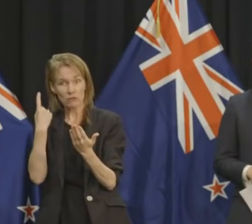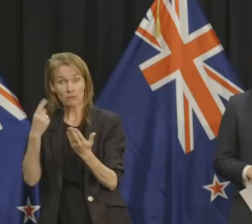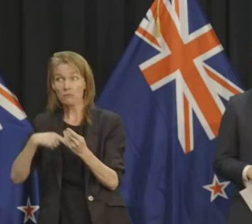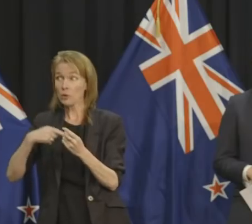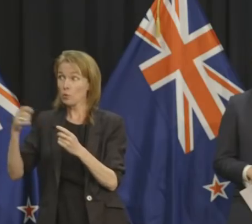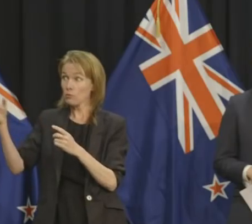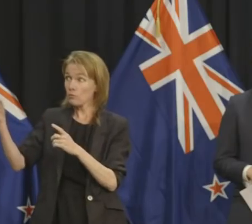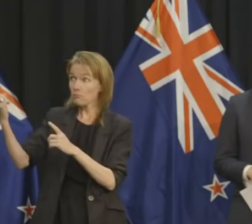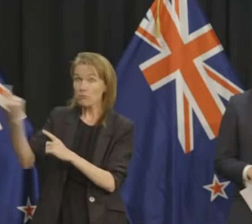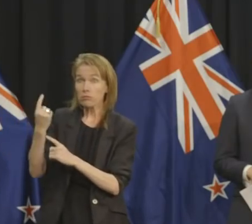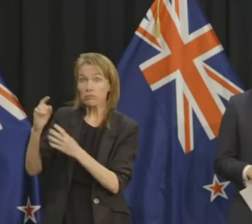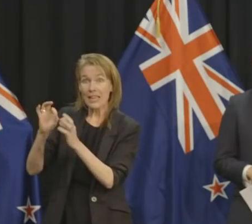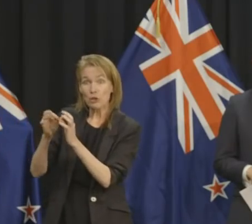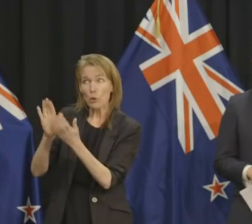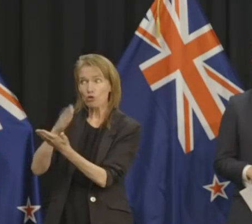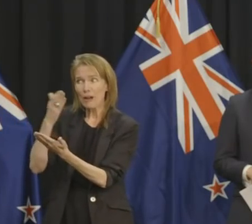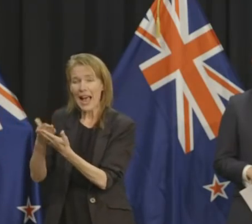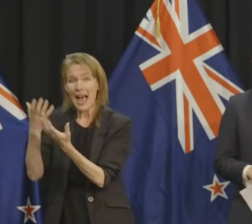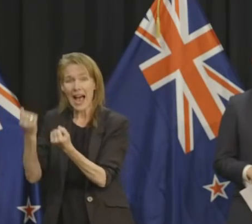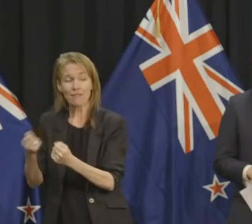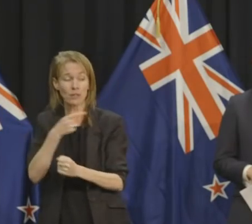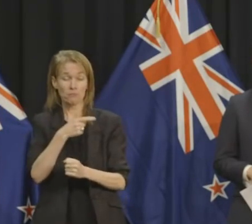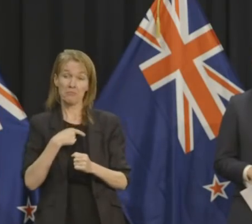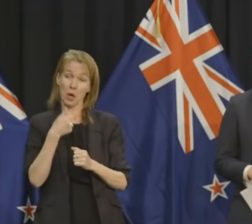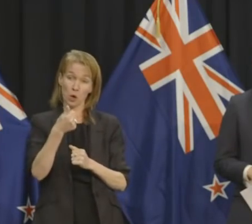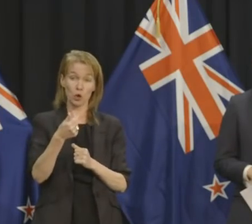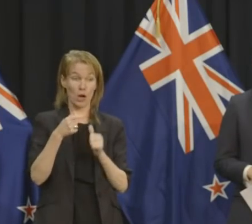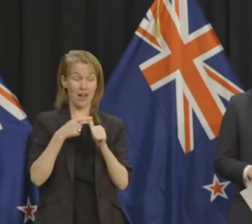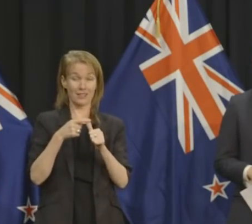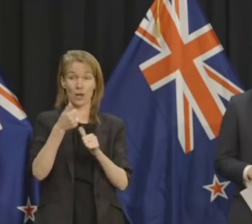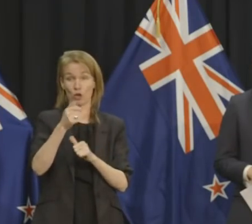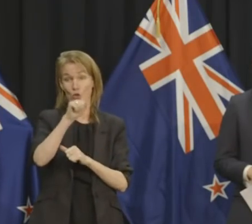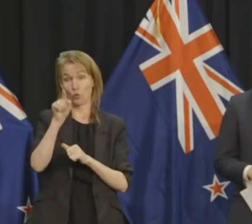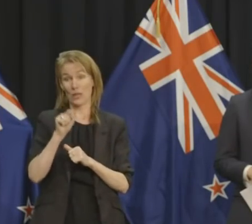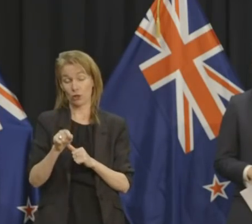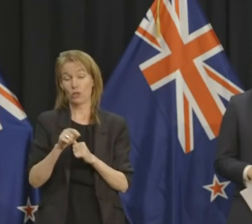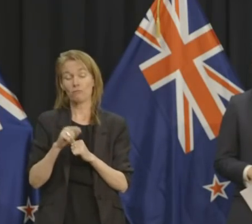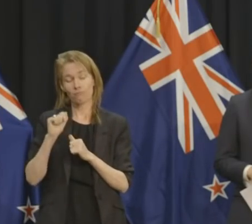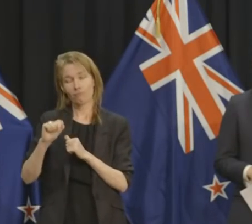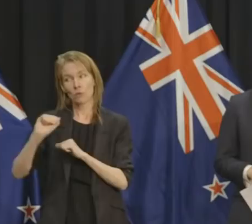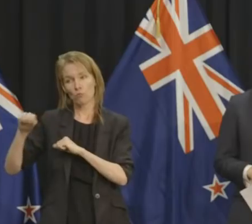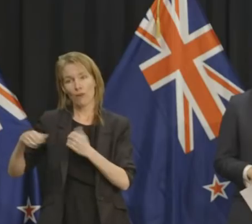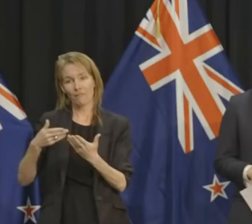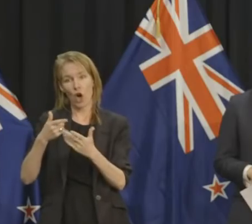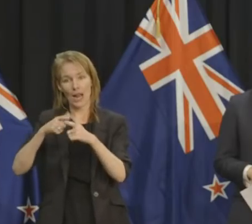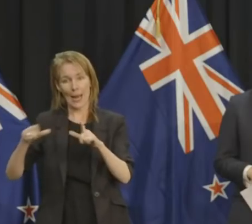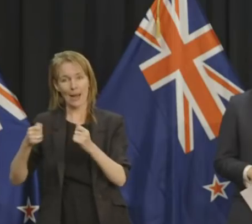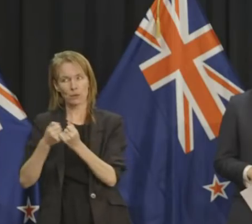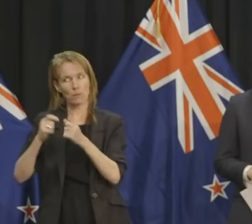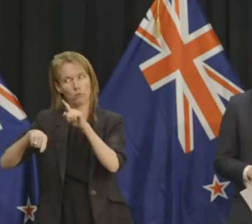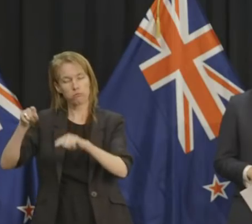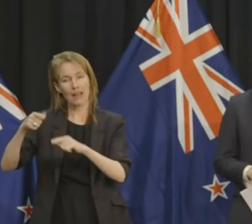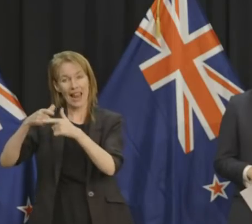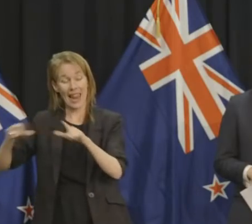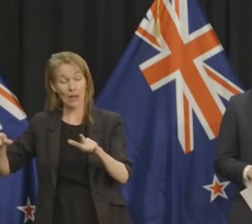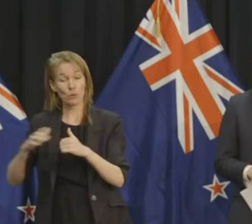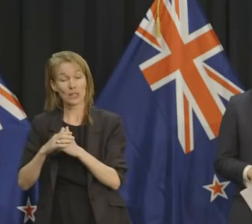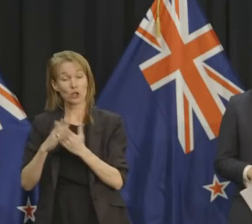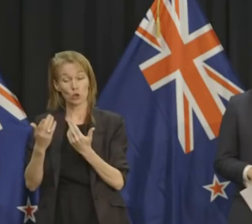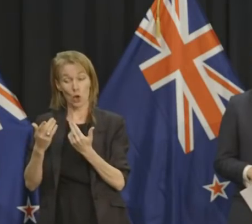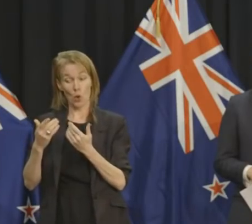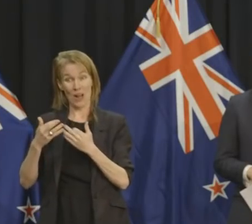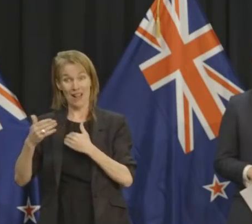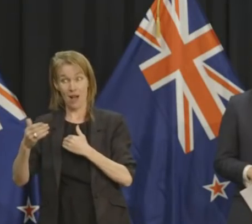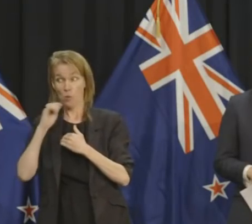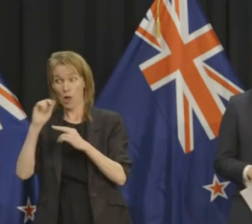support, and we are, again, part of that process of review will be to determine whether or not we need to increase the numbers of different languages used